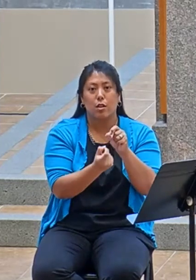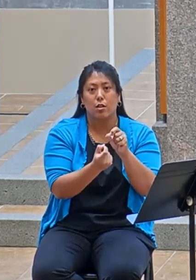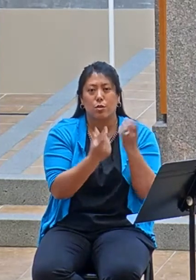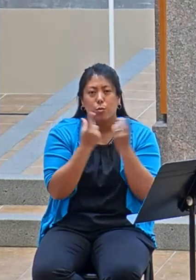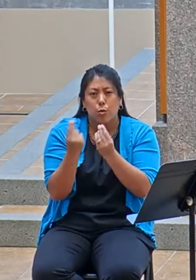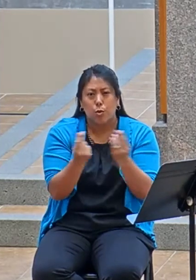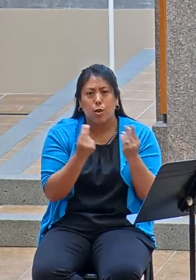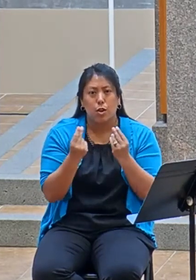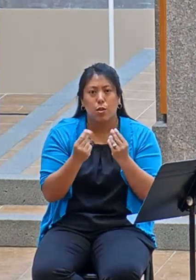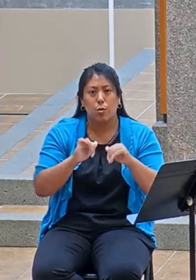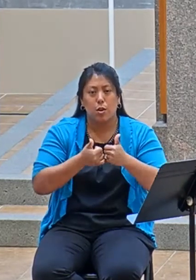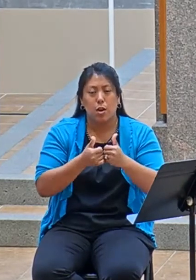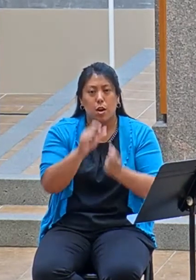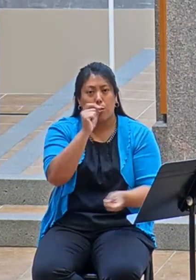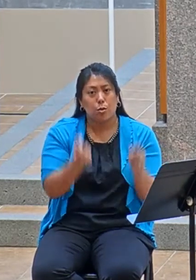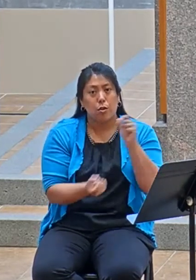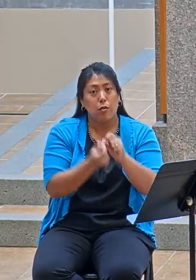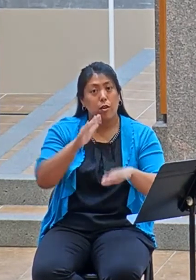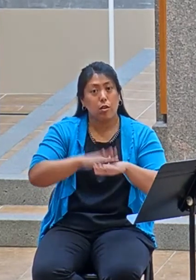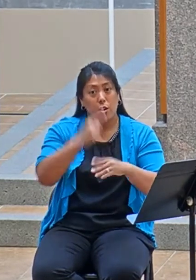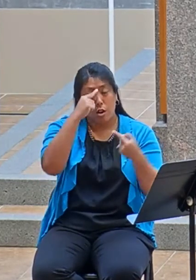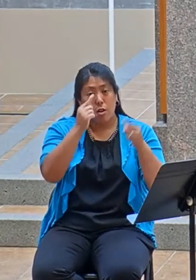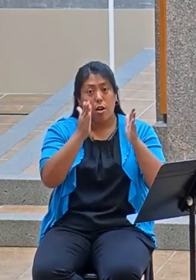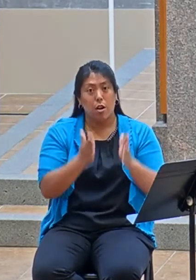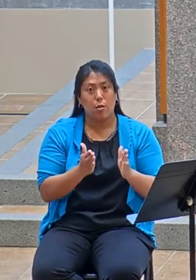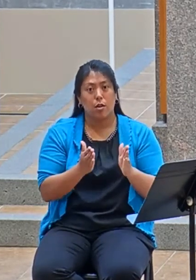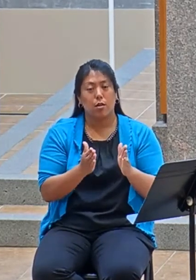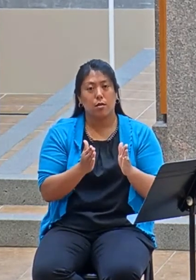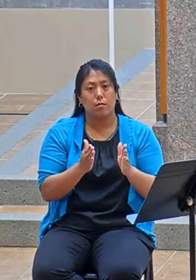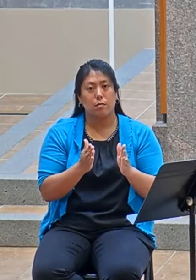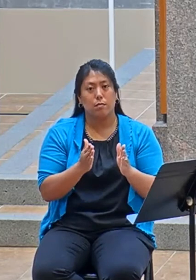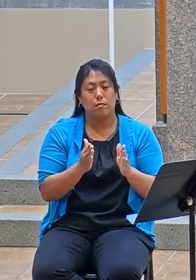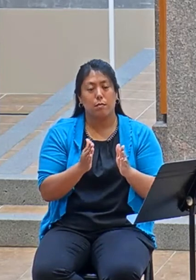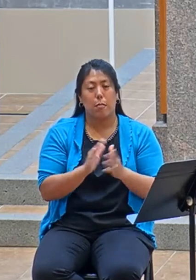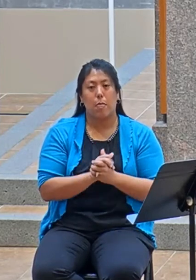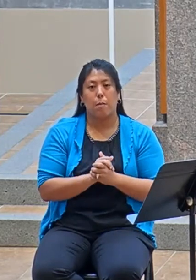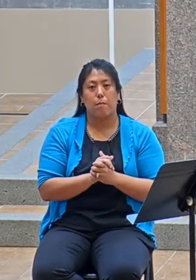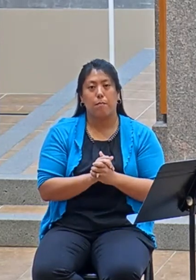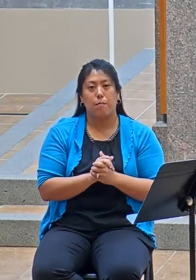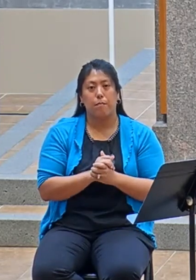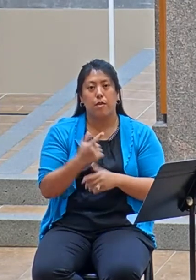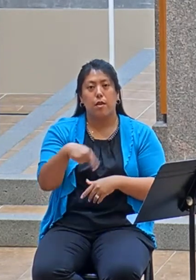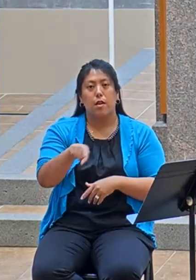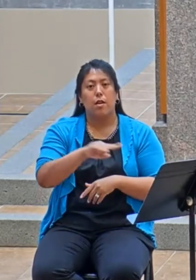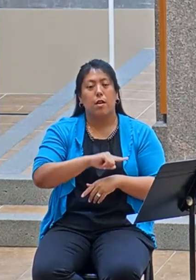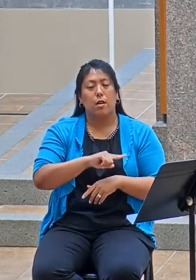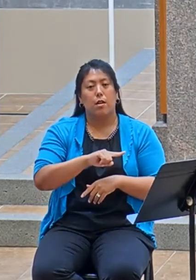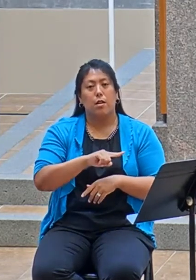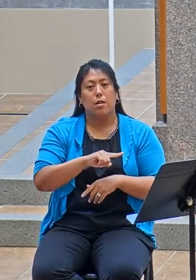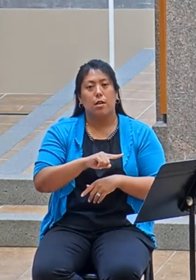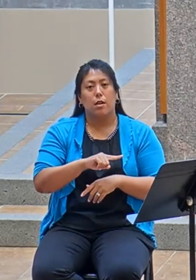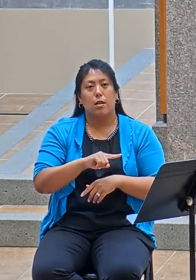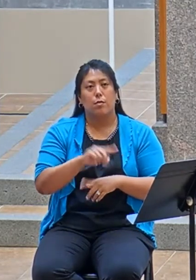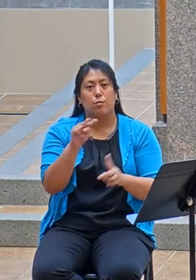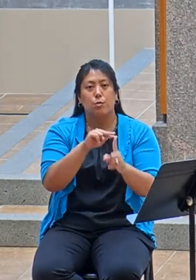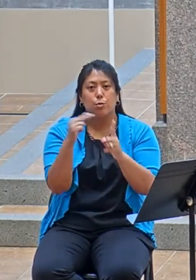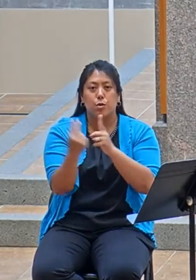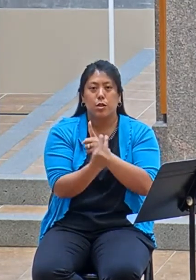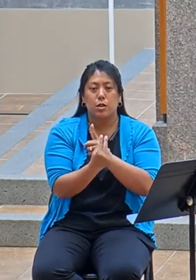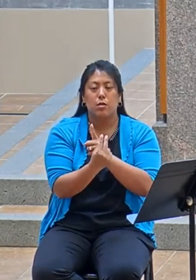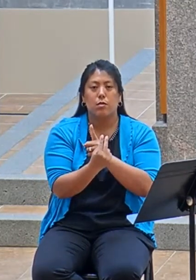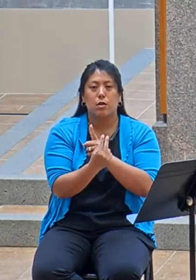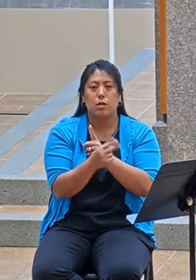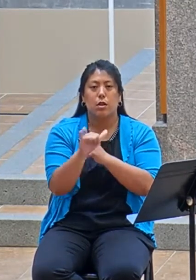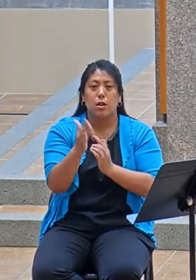enemy? They were looking at that first part of that parable from Jesus' mouth as the sower